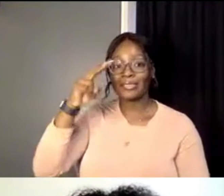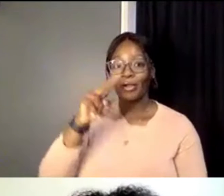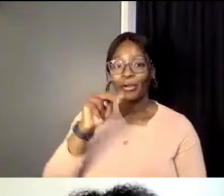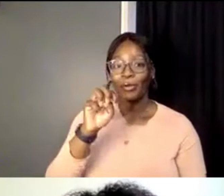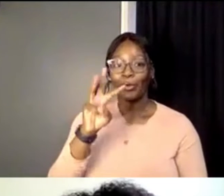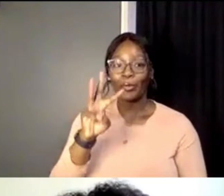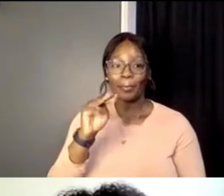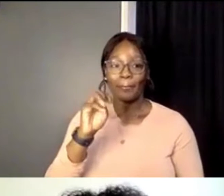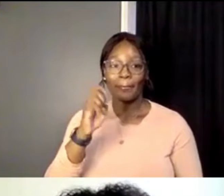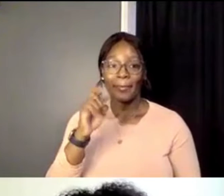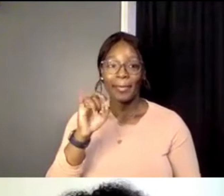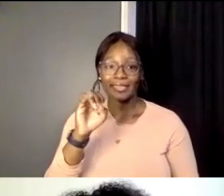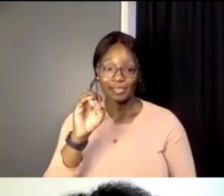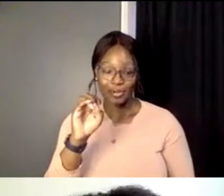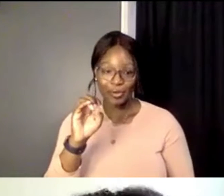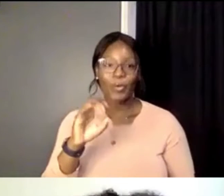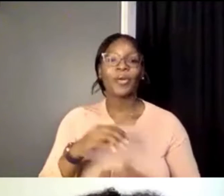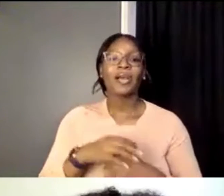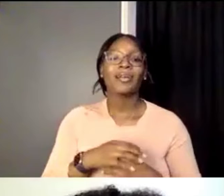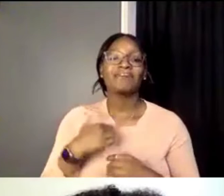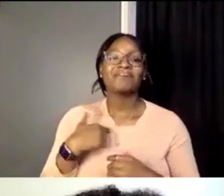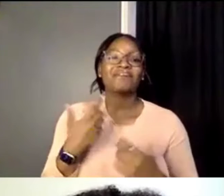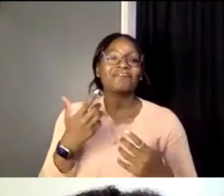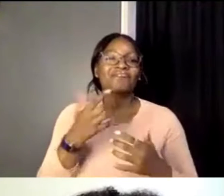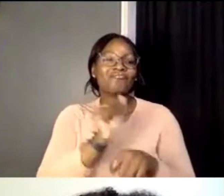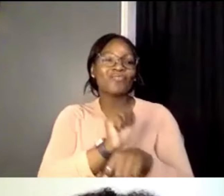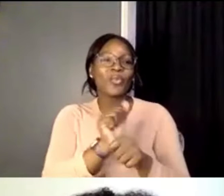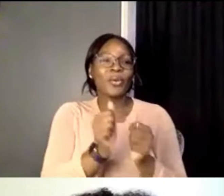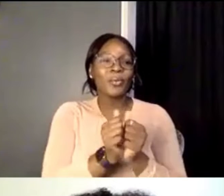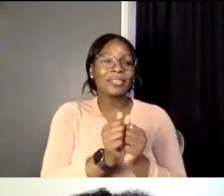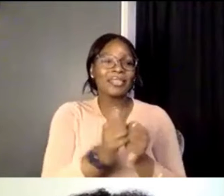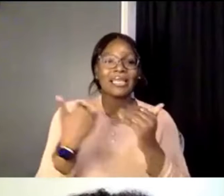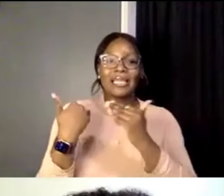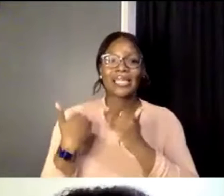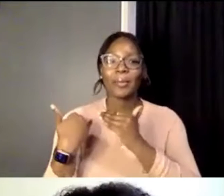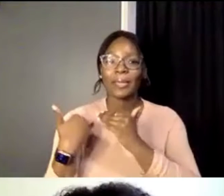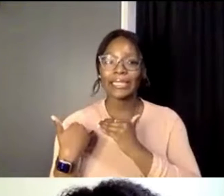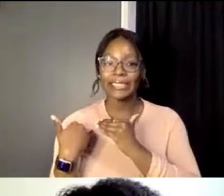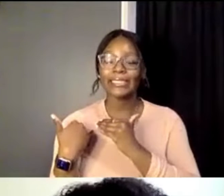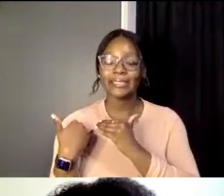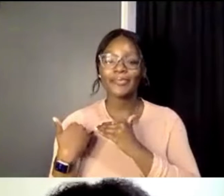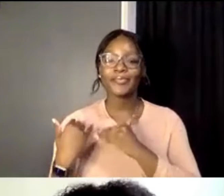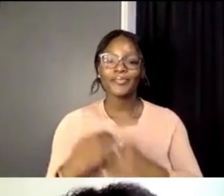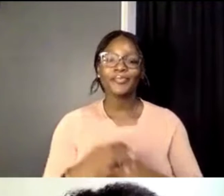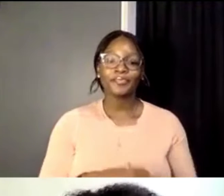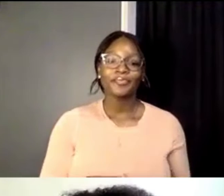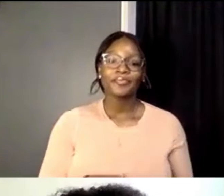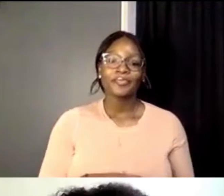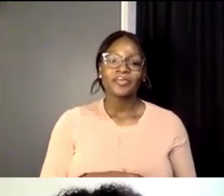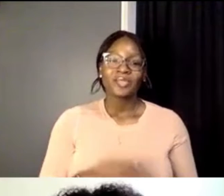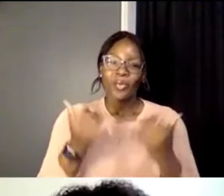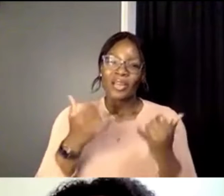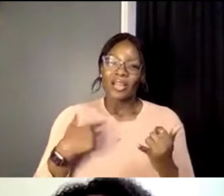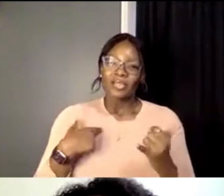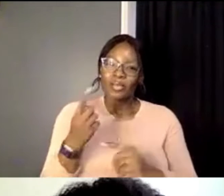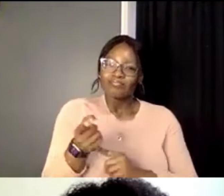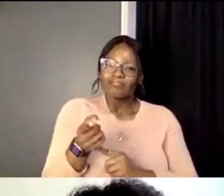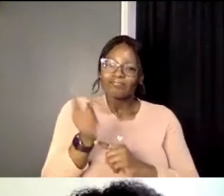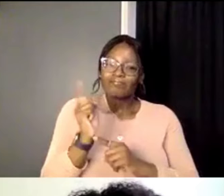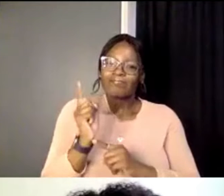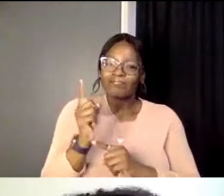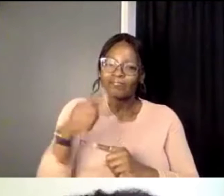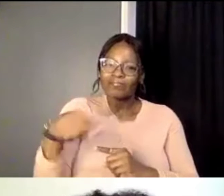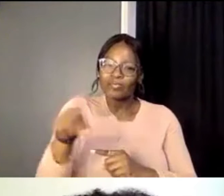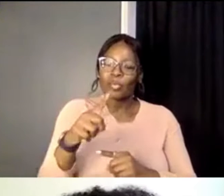work primarily with people around goals and accountability. And so I just want to take a second, want you to take a